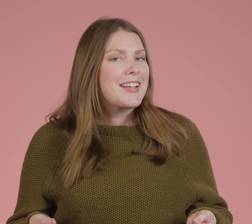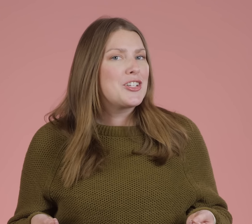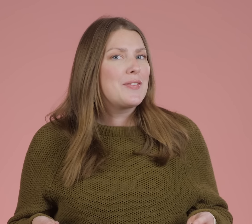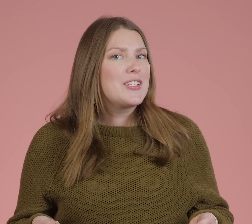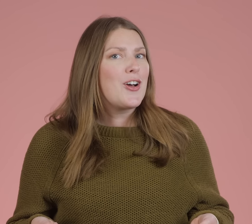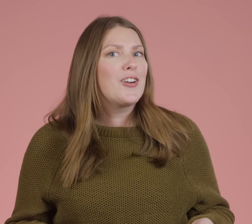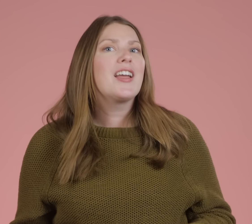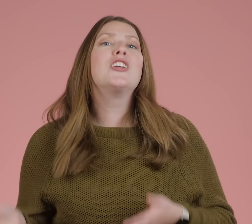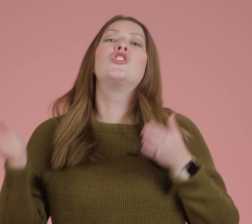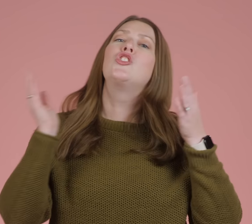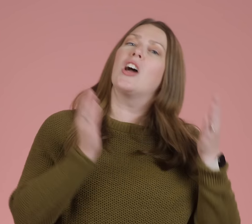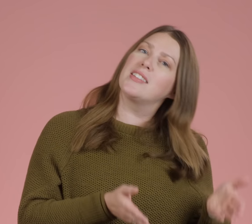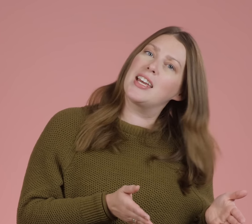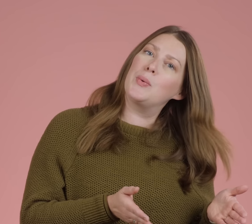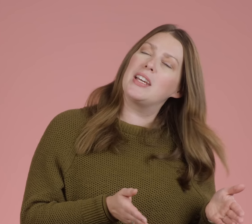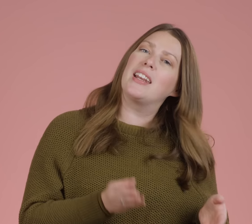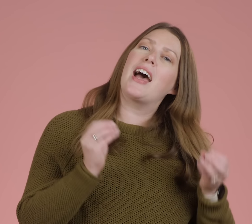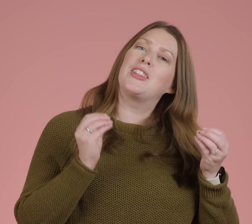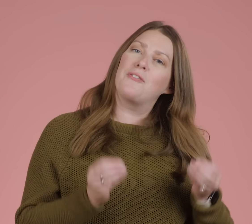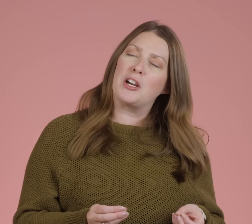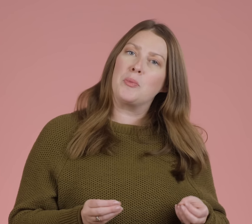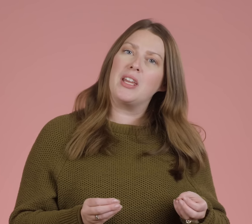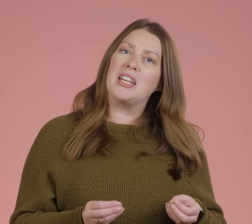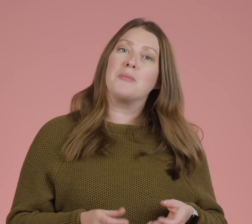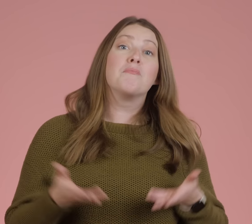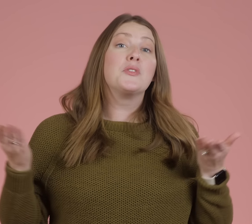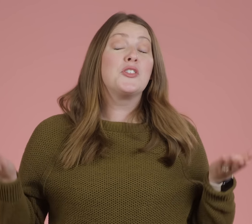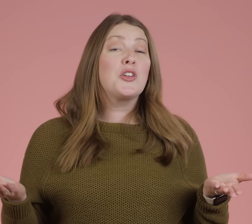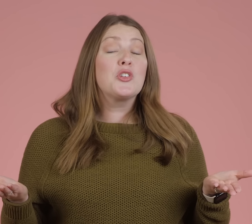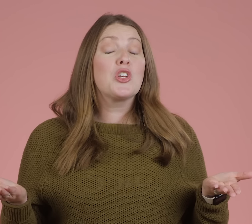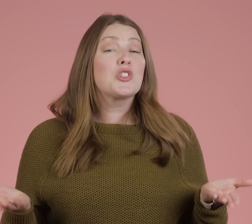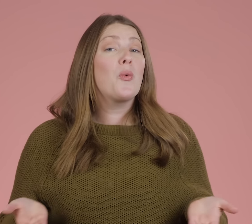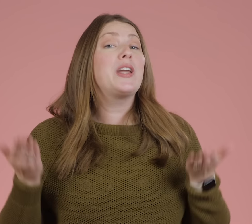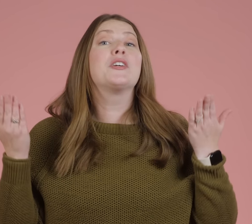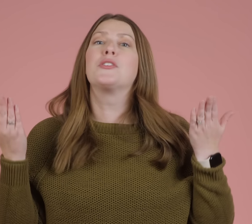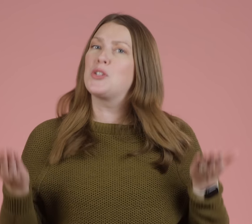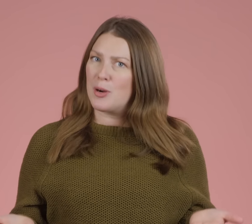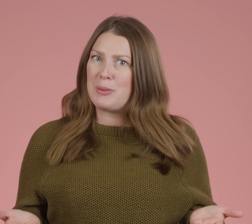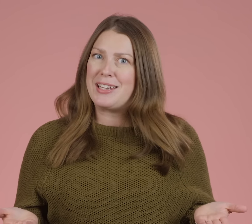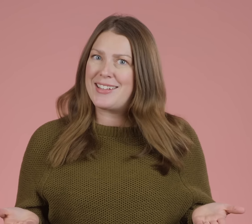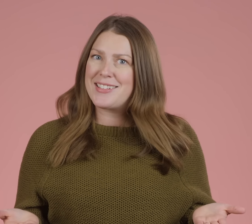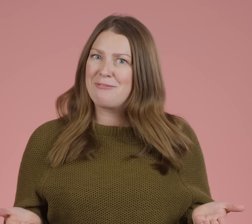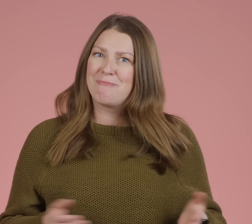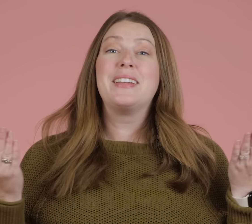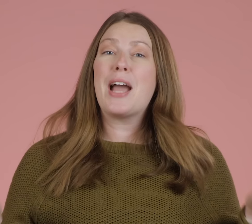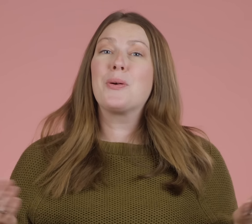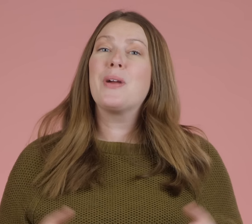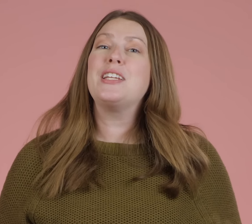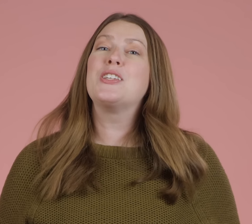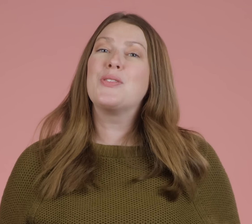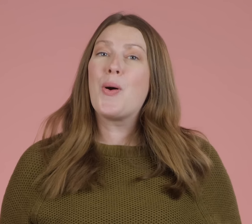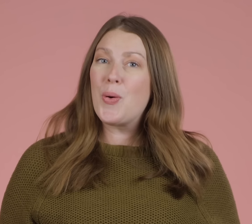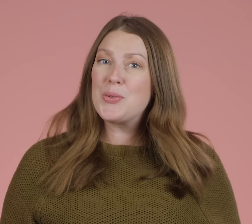section of the song is just like we did at the very beginning. So you're just going to repeat it. Now we're ready to do the whole